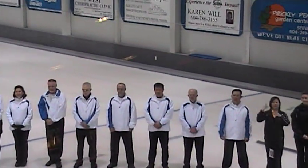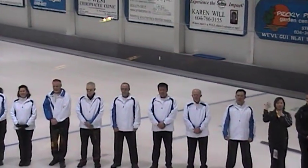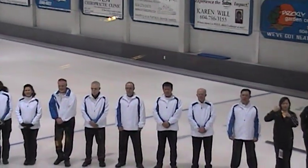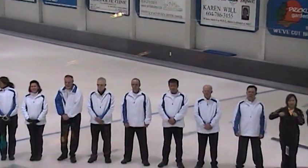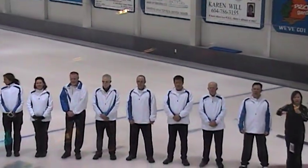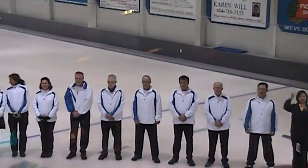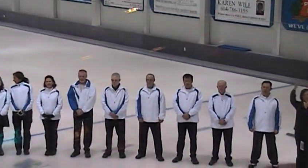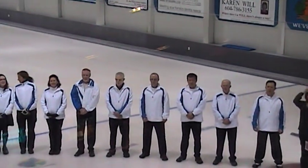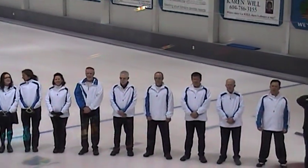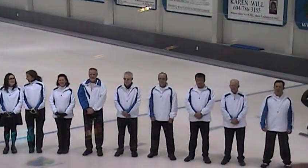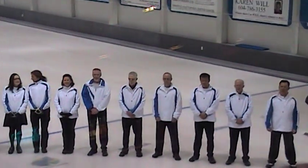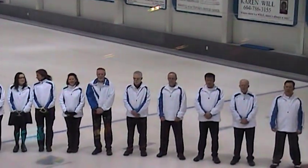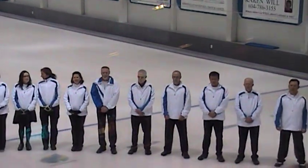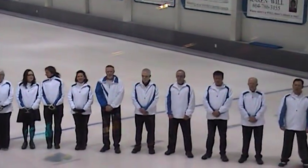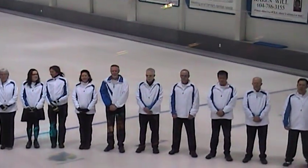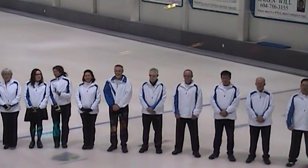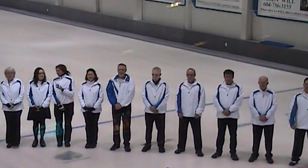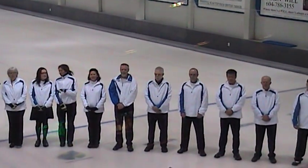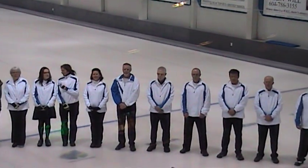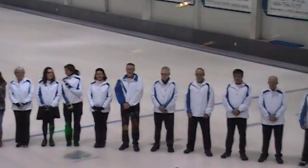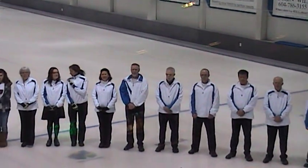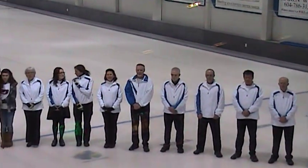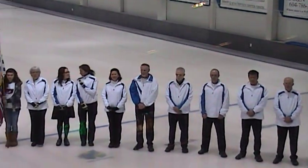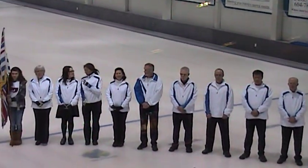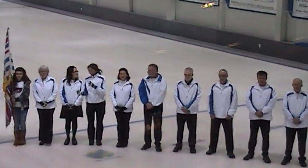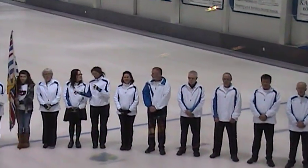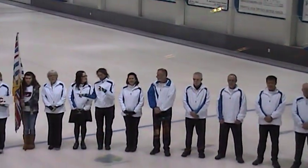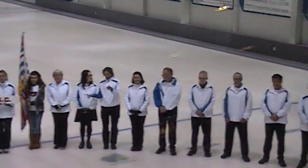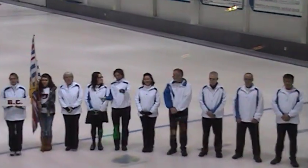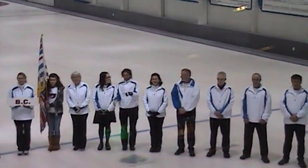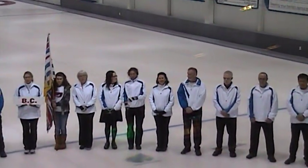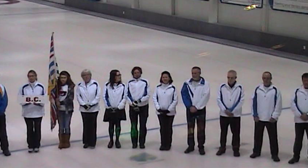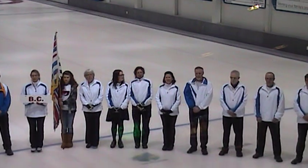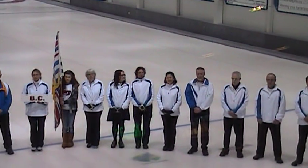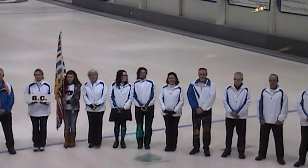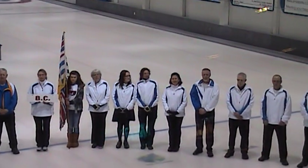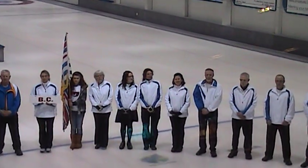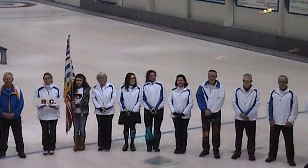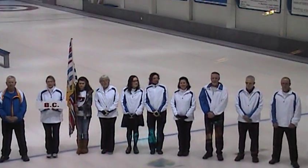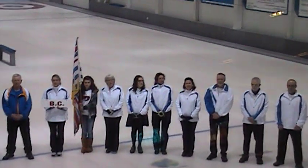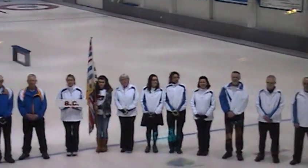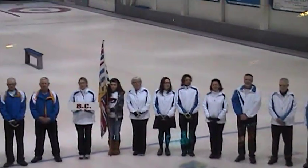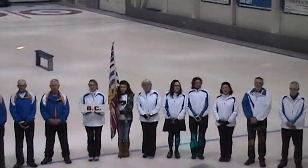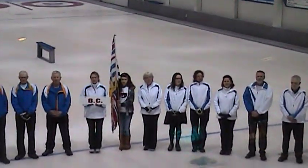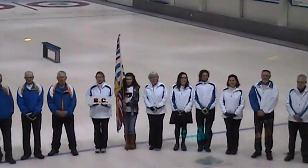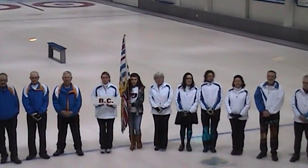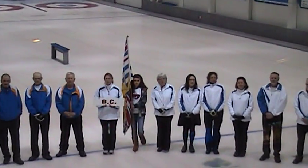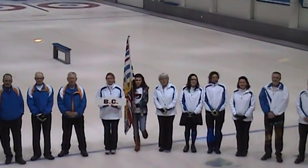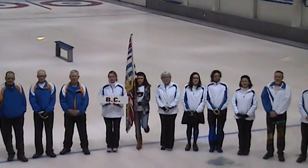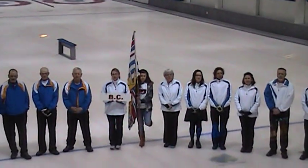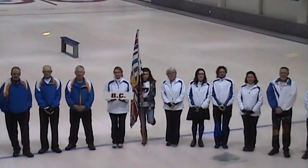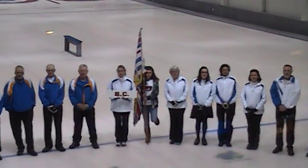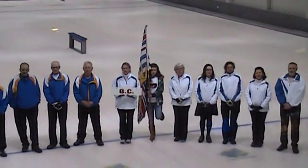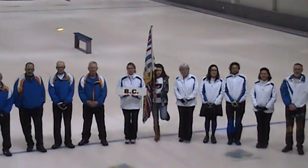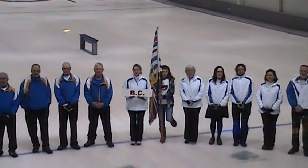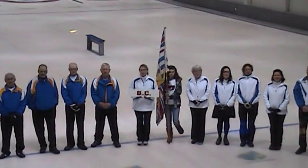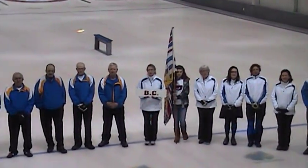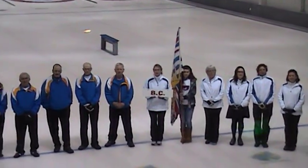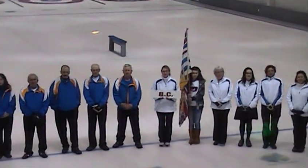This event operates through the cooperative efforts of the Canadian Deaf Curling Association and the British